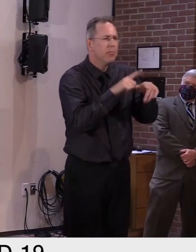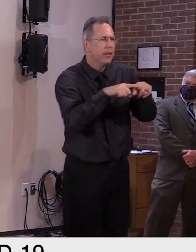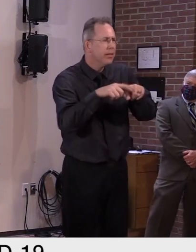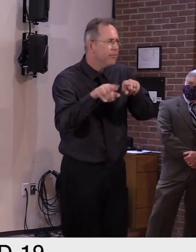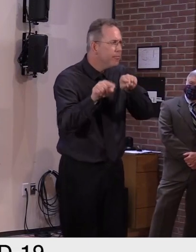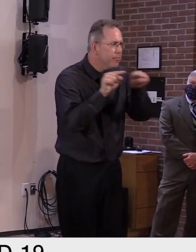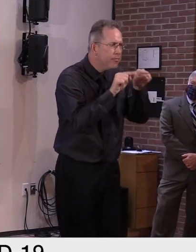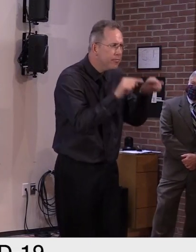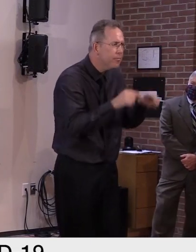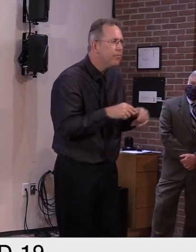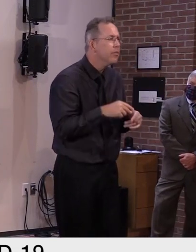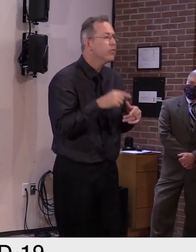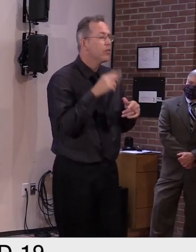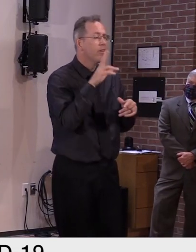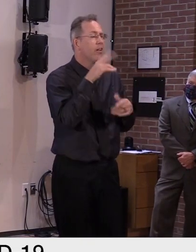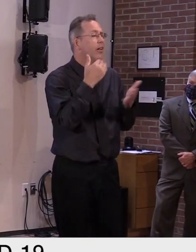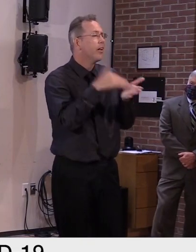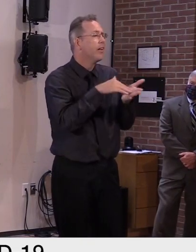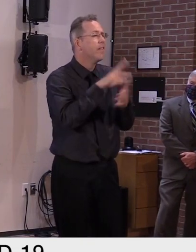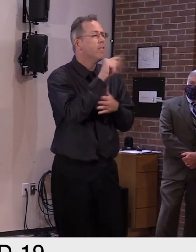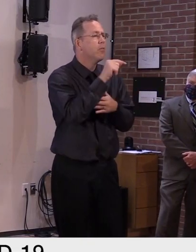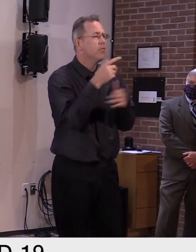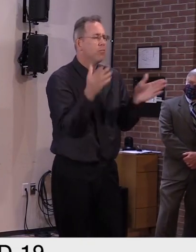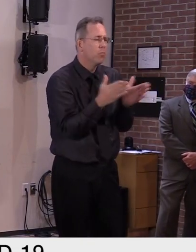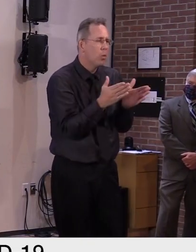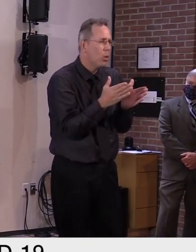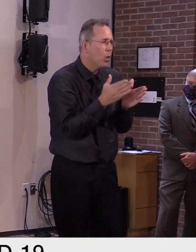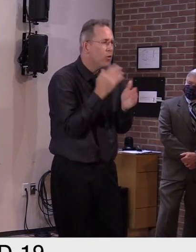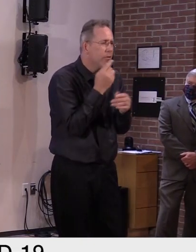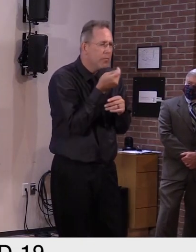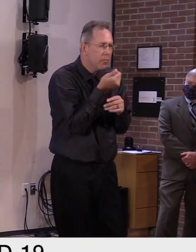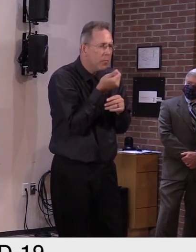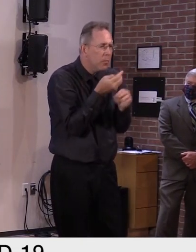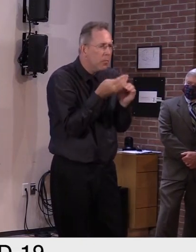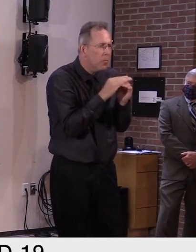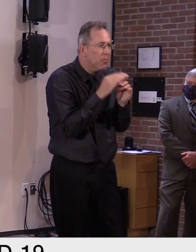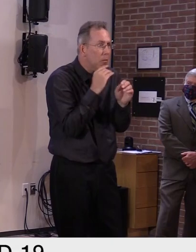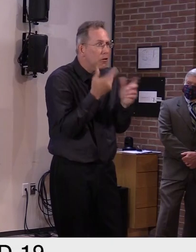and cause some differential between the two. Commissioner Pichak.